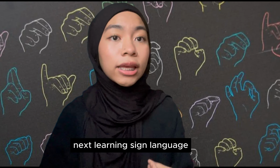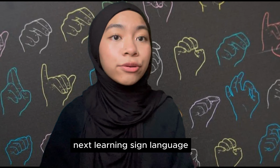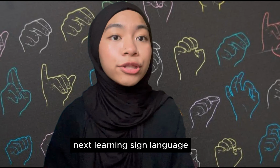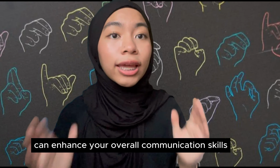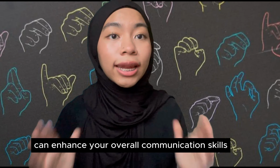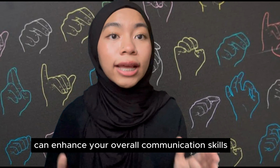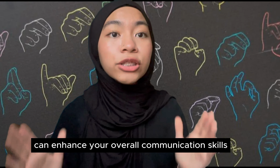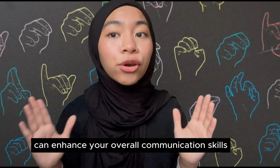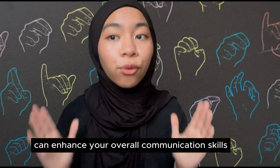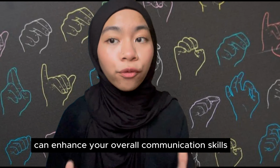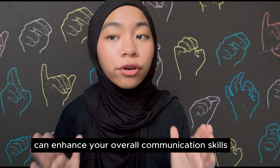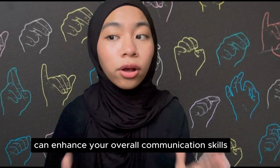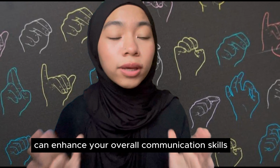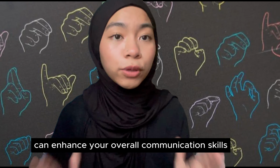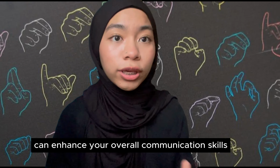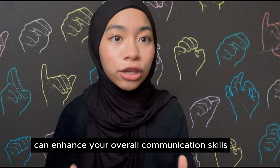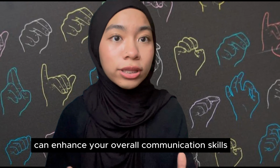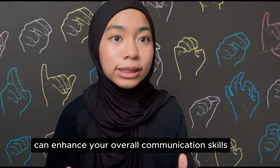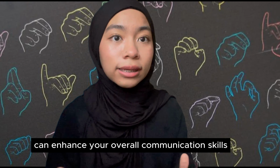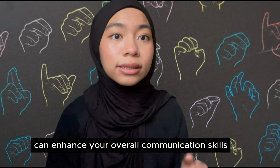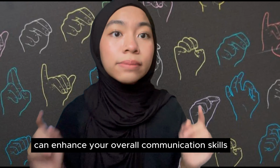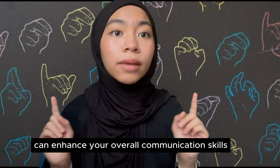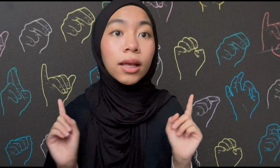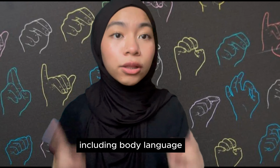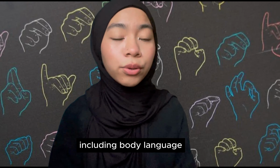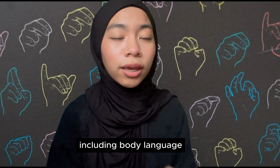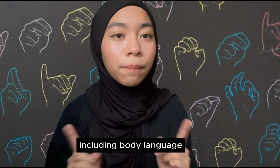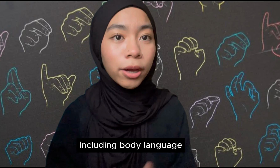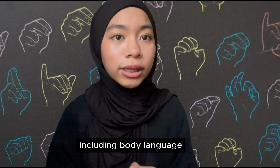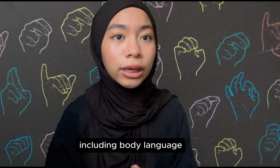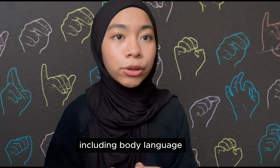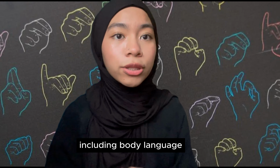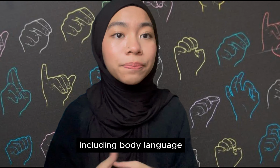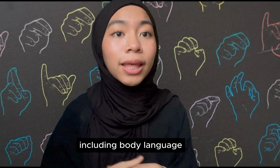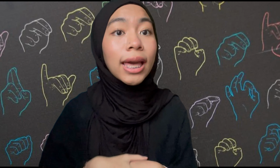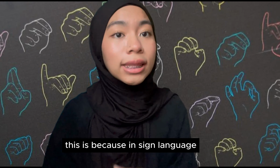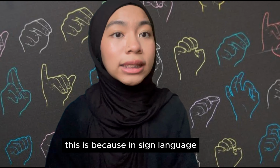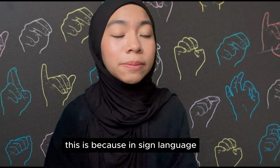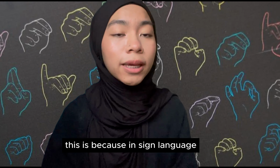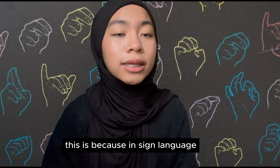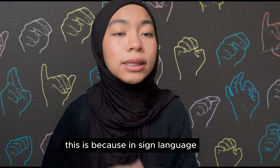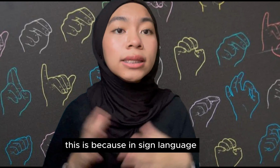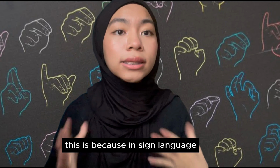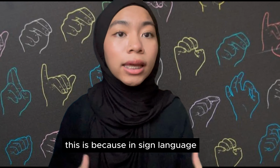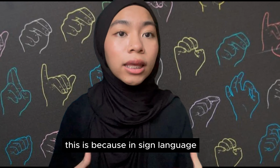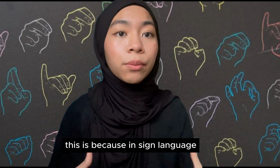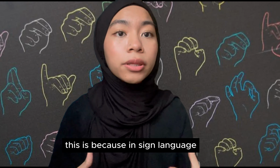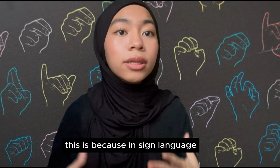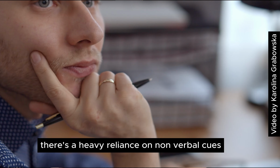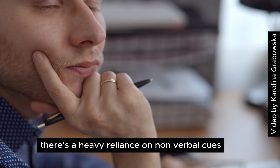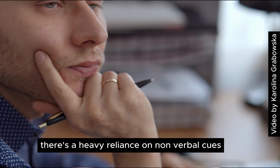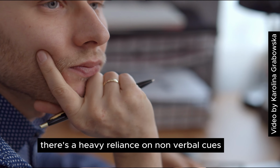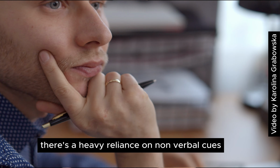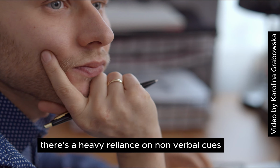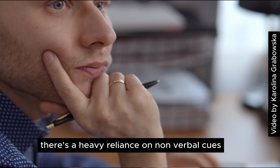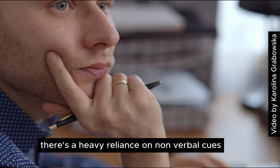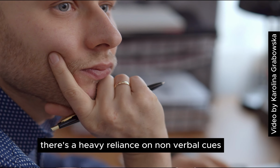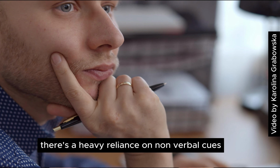language can enhance your overall communication skills, including body language. This is because in sign language, there's a heavy reliance on